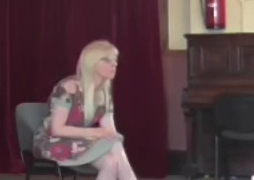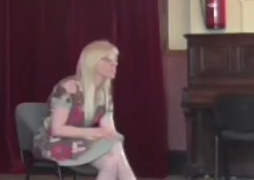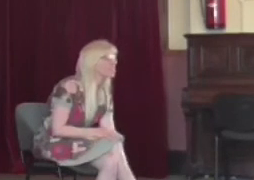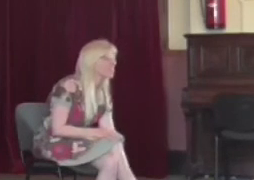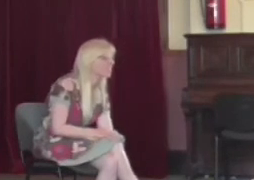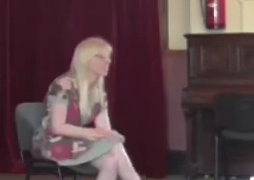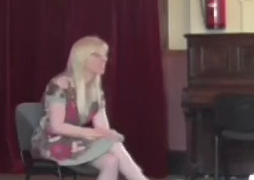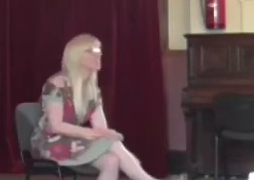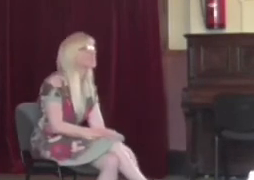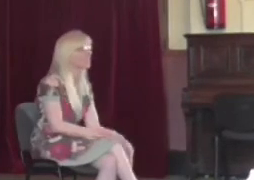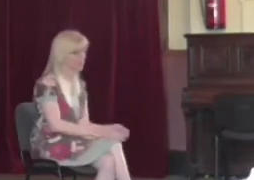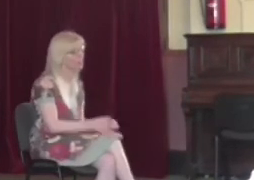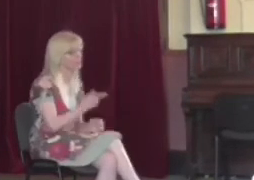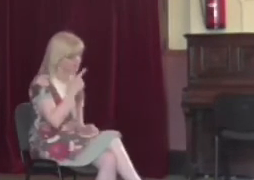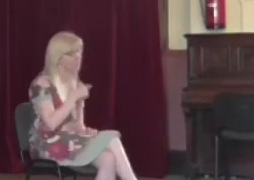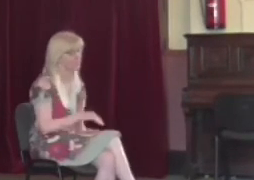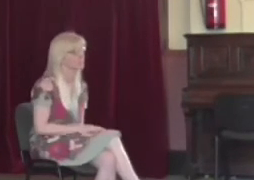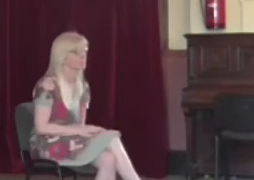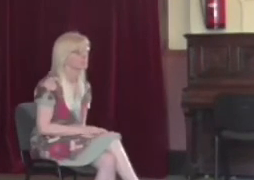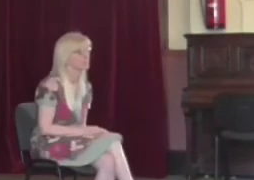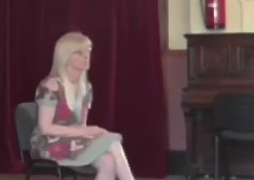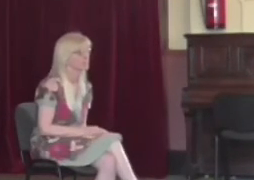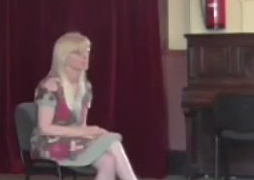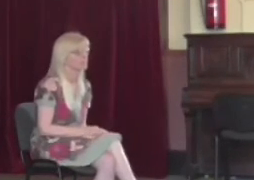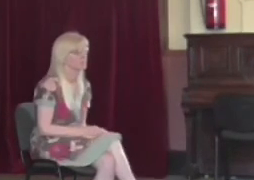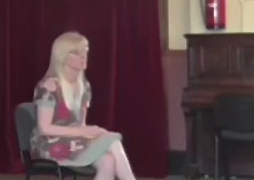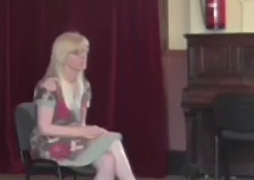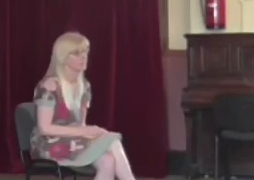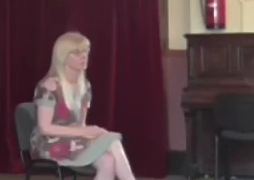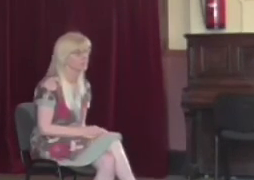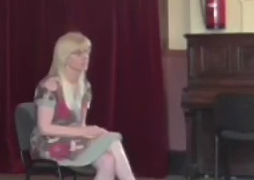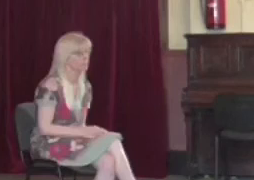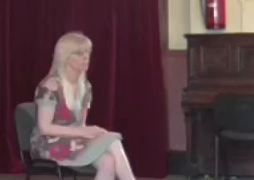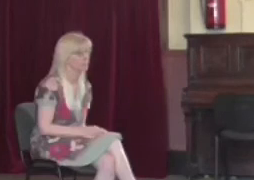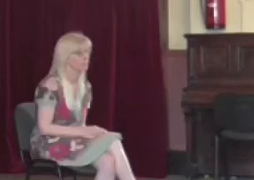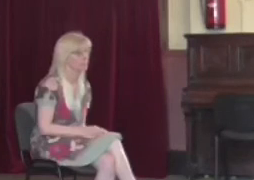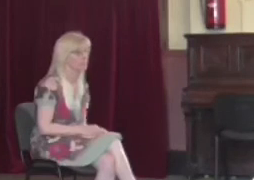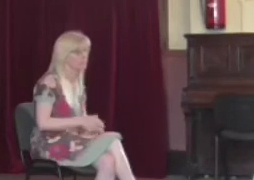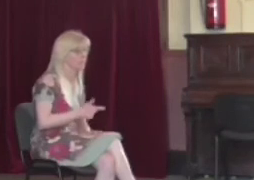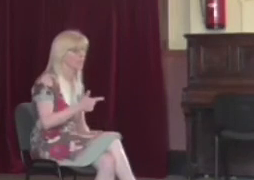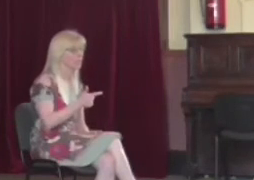Do not let fear be your overriding circumstance.